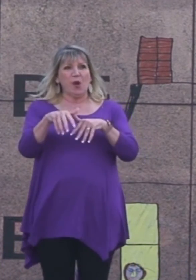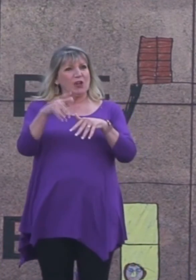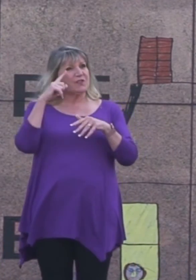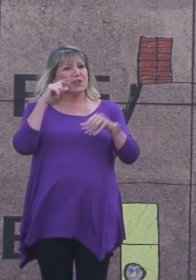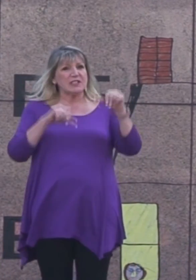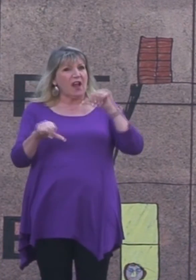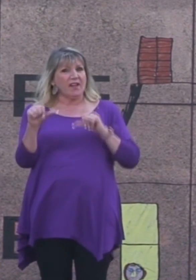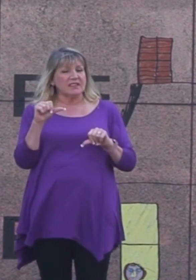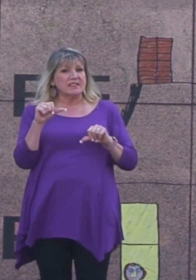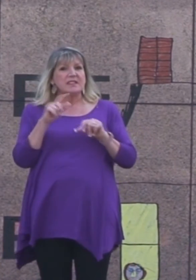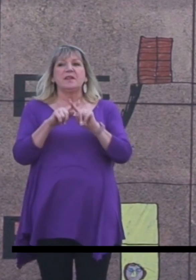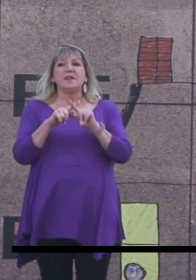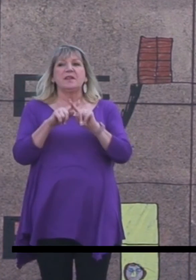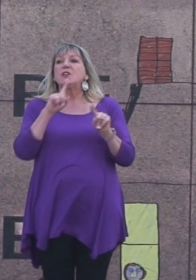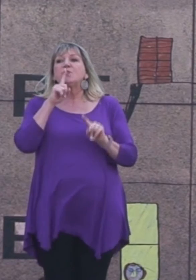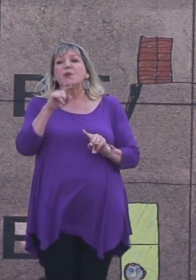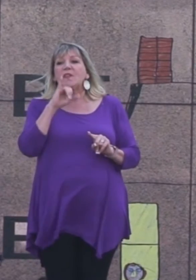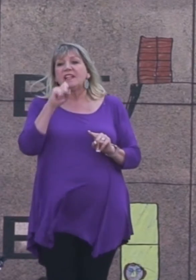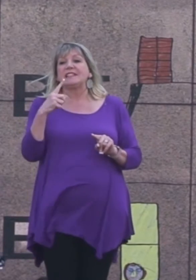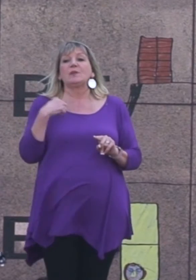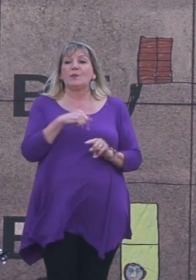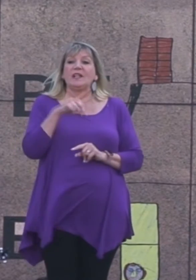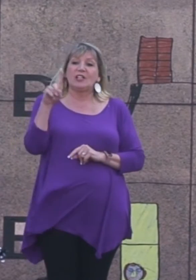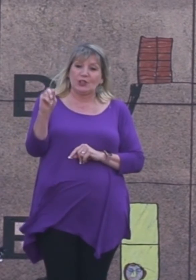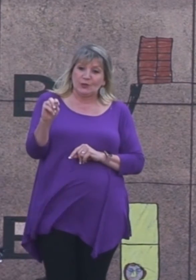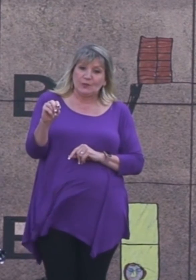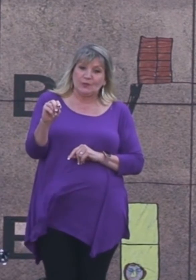science? But the truth is we do.